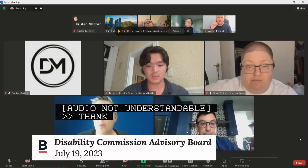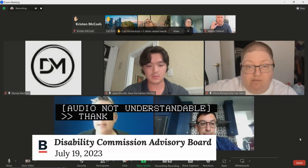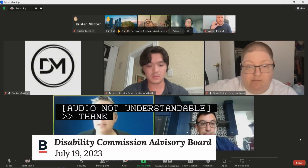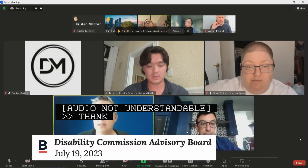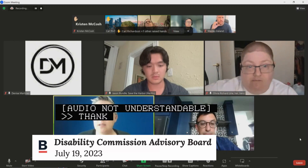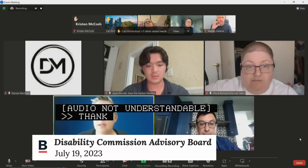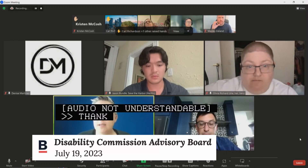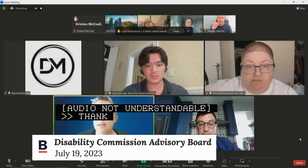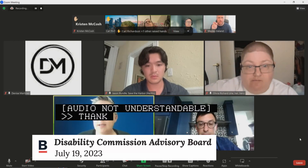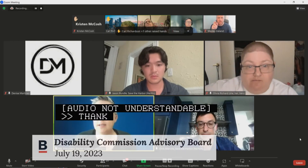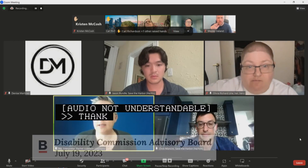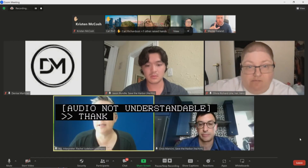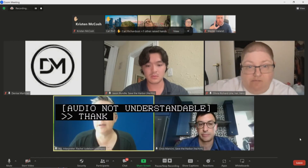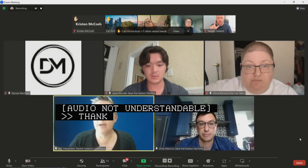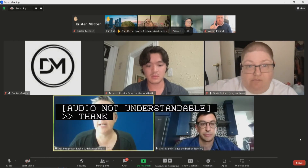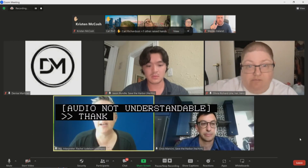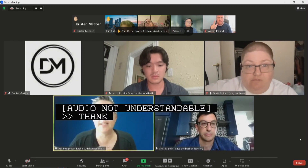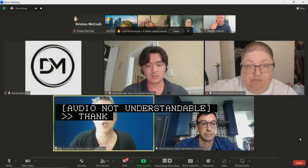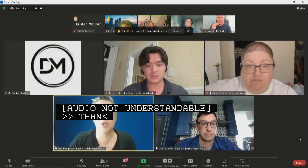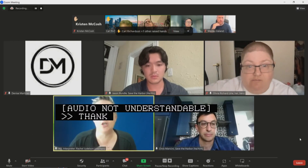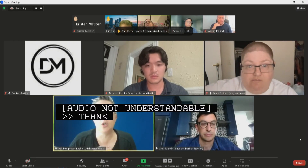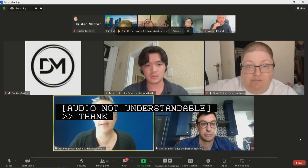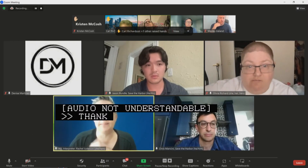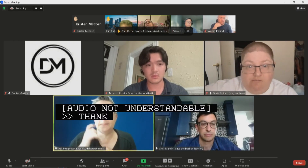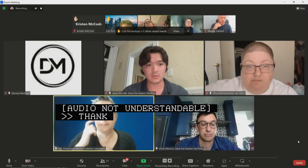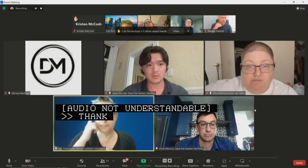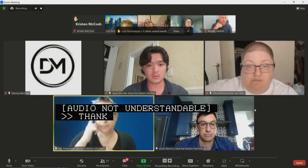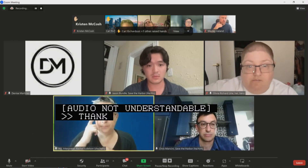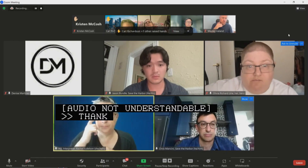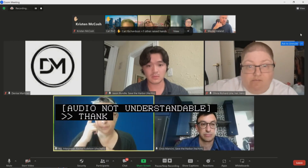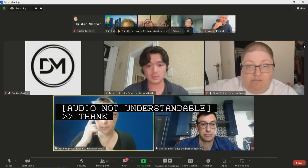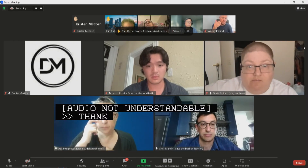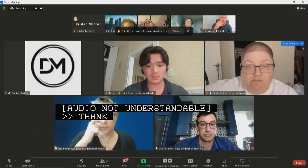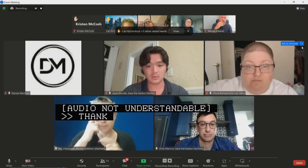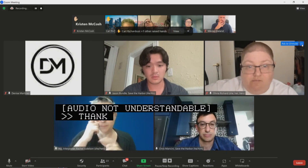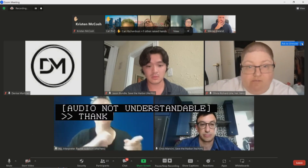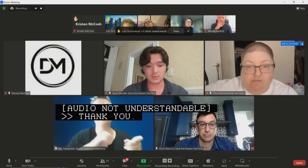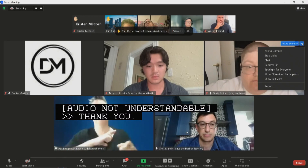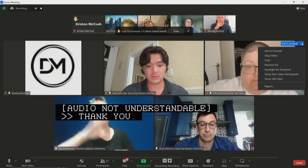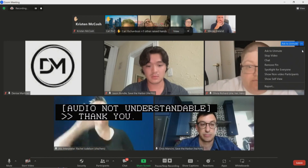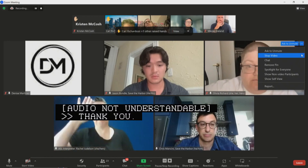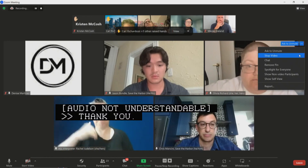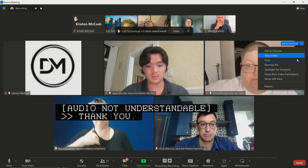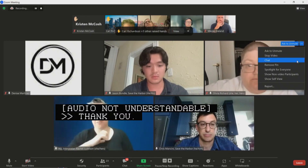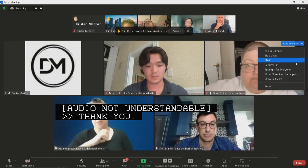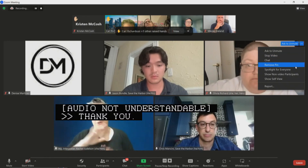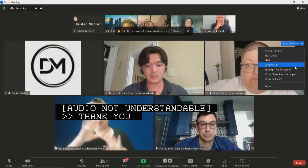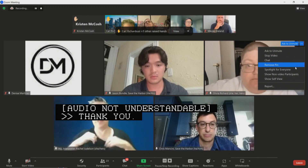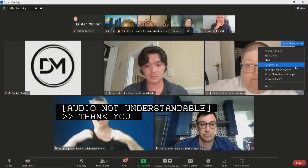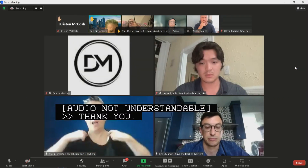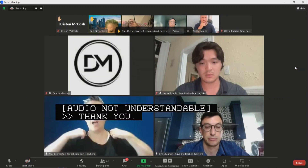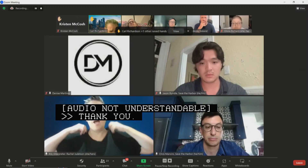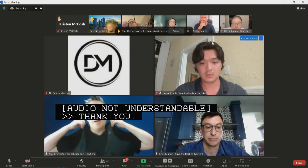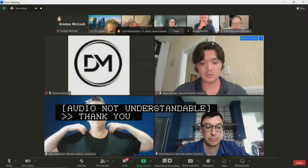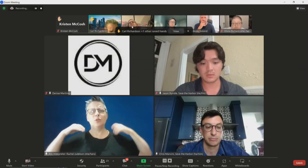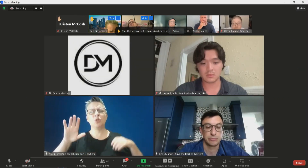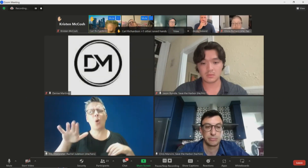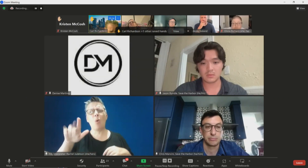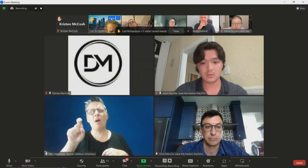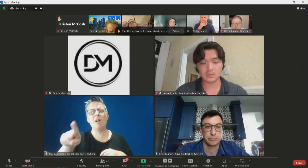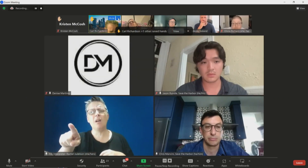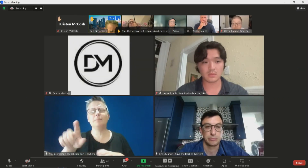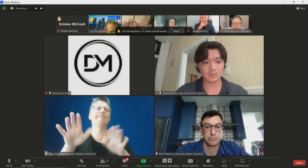This is Wes. I recognize Carl. Go ahead. Yeah, hi, this is Carl. So, how many, you